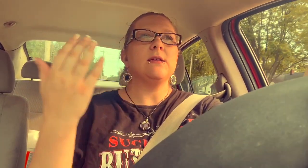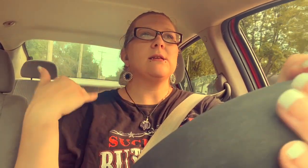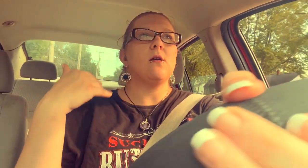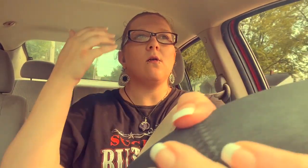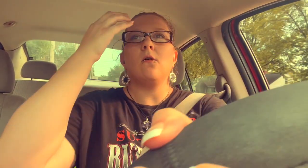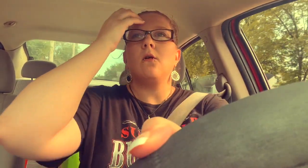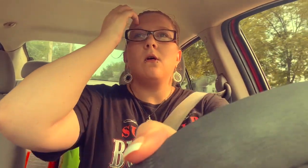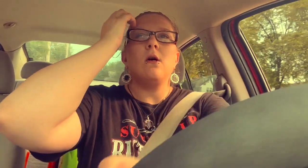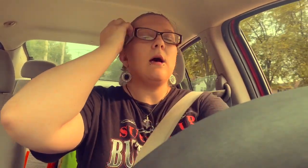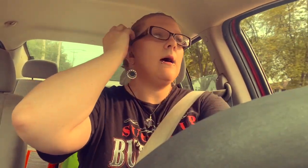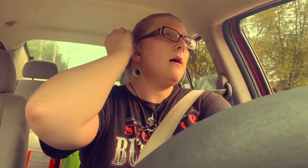ago,